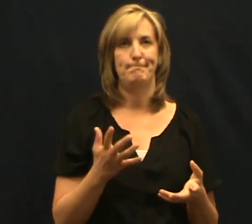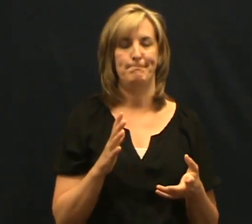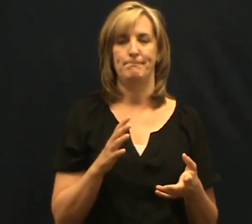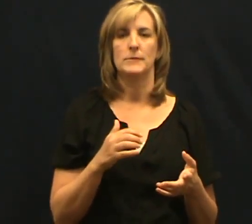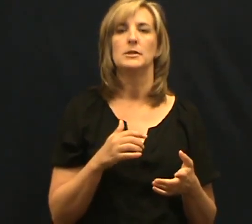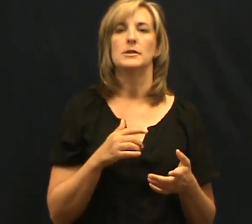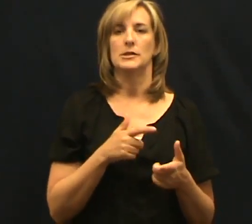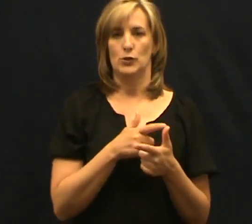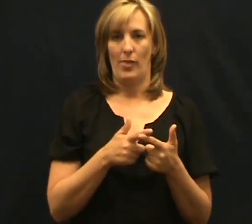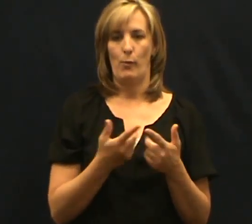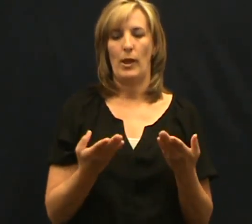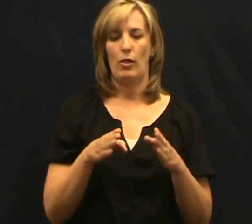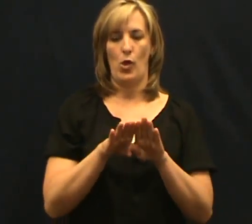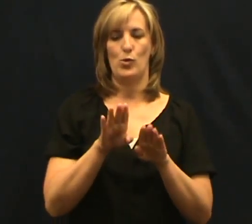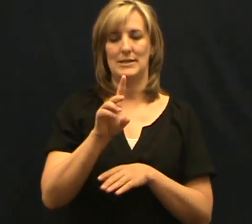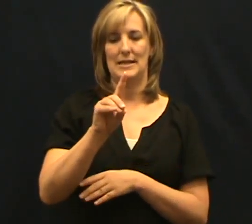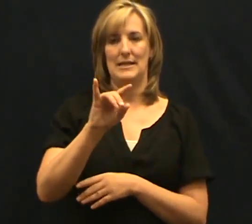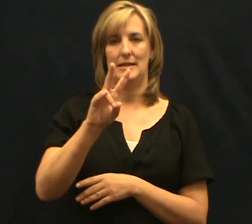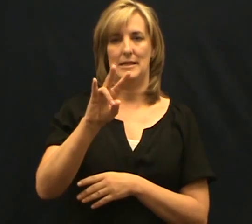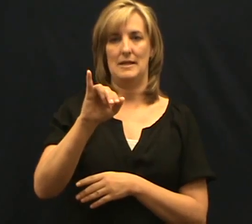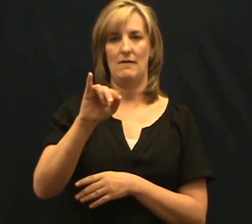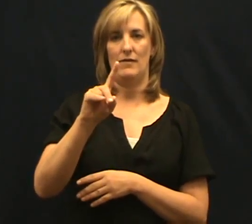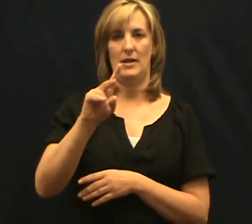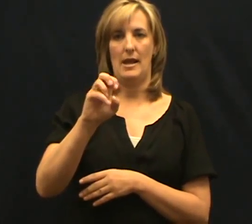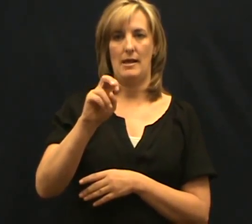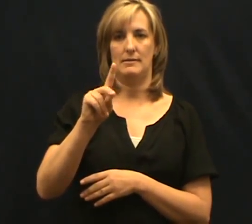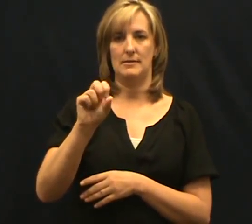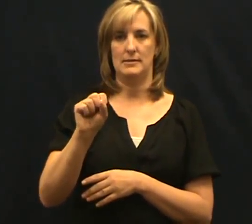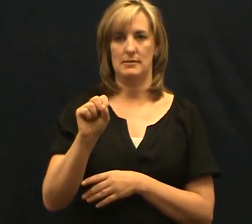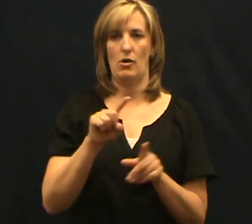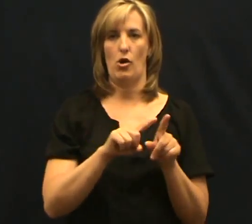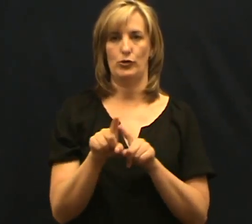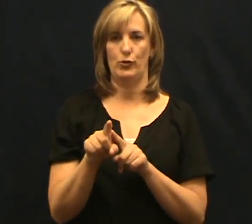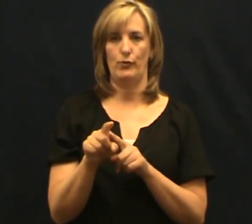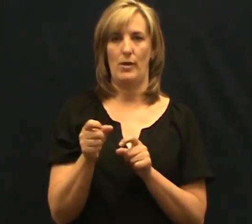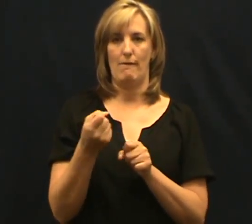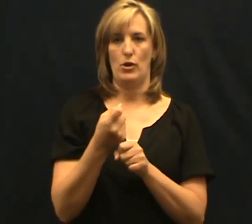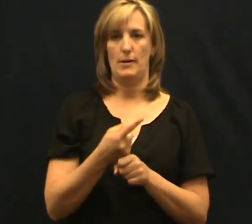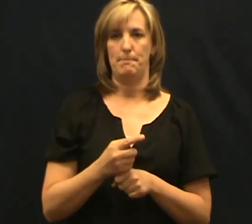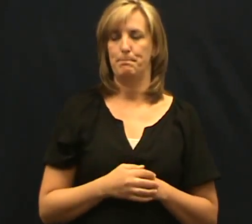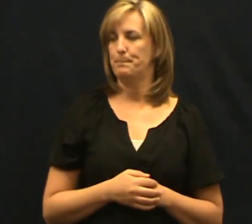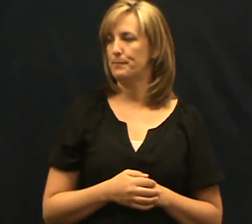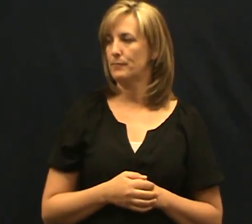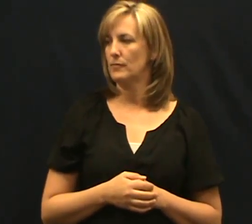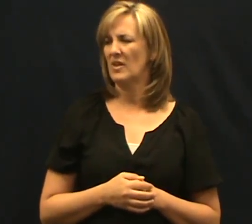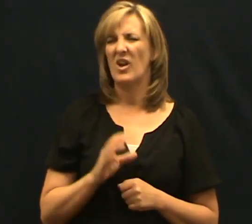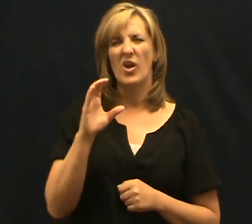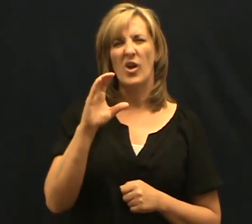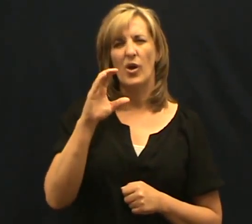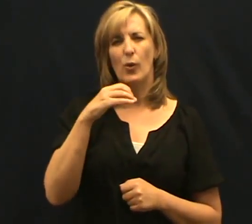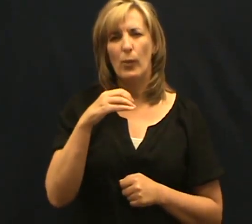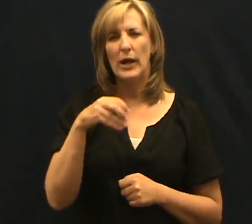of the year. Okay, so here's a weird slide. We've got a mirror image of some of these accounts, but in any